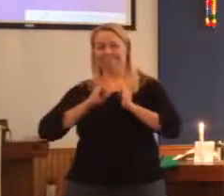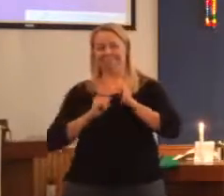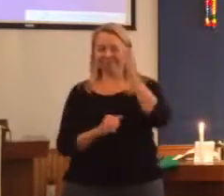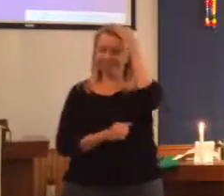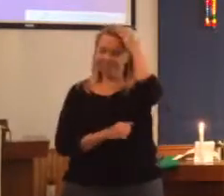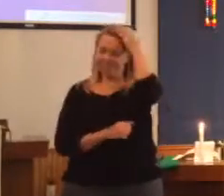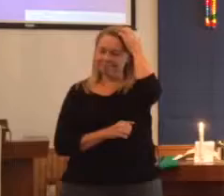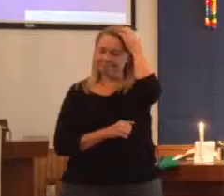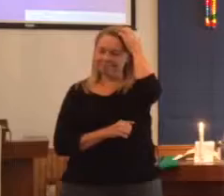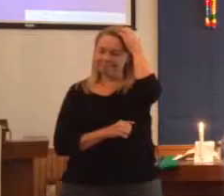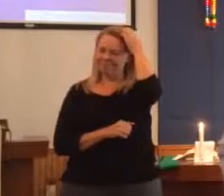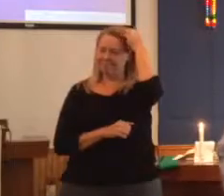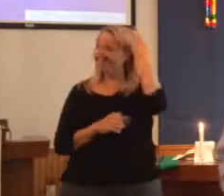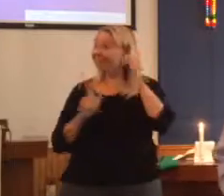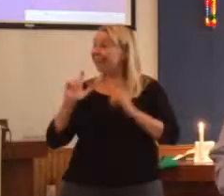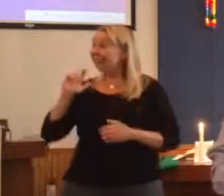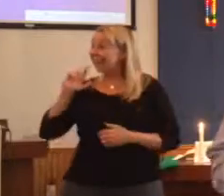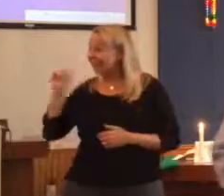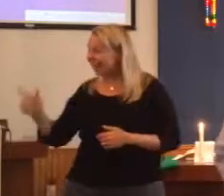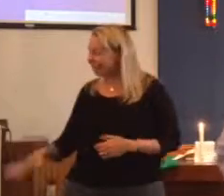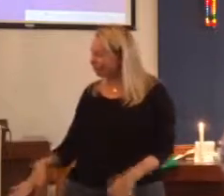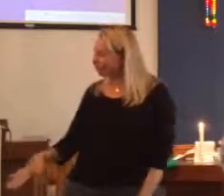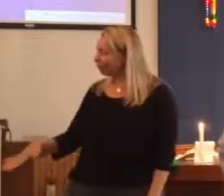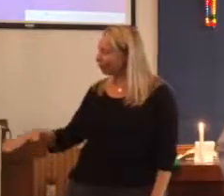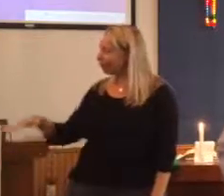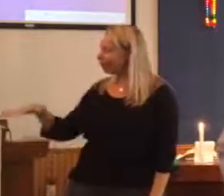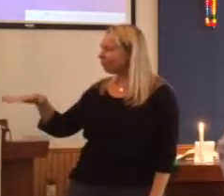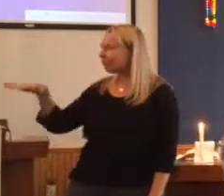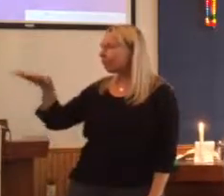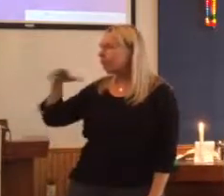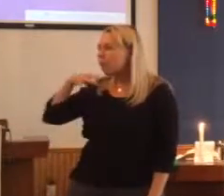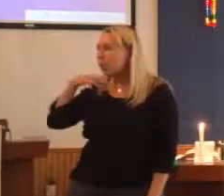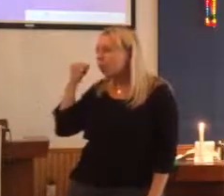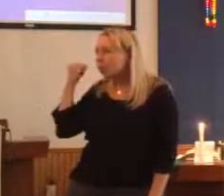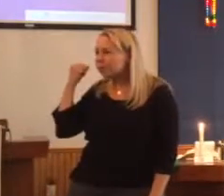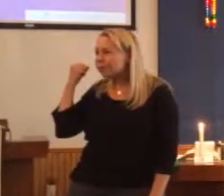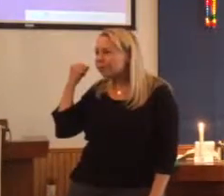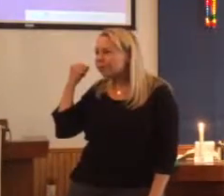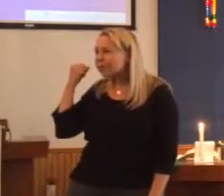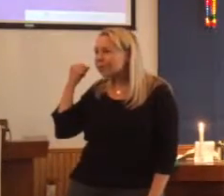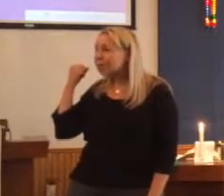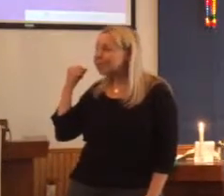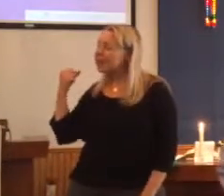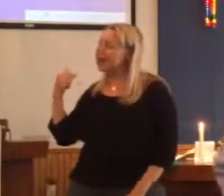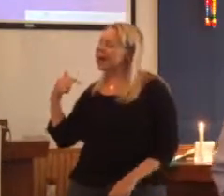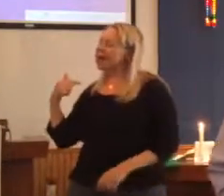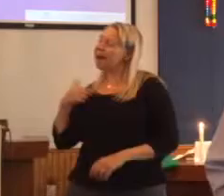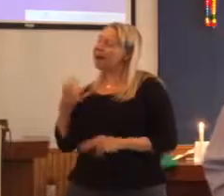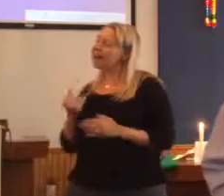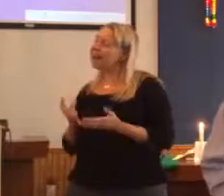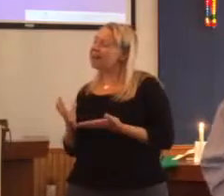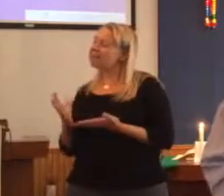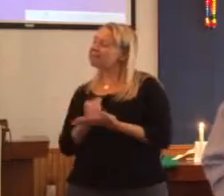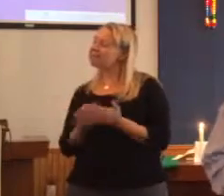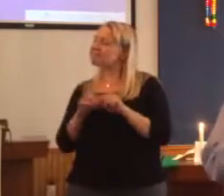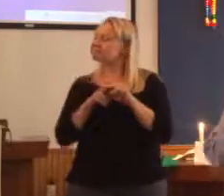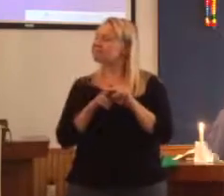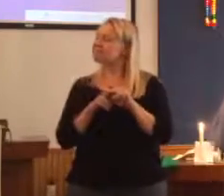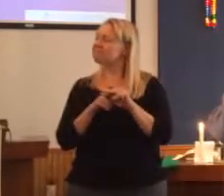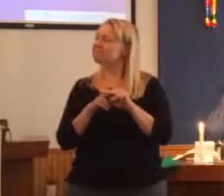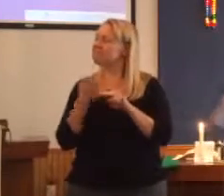we got older, we competed to see who got the biggest raise.